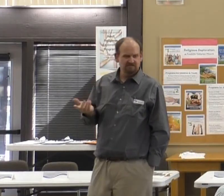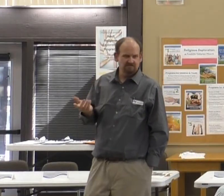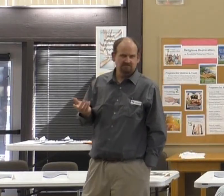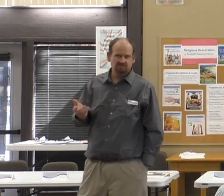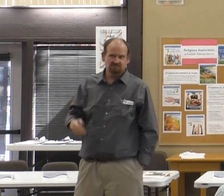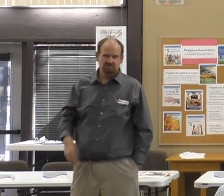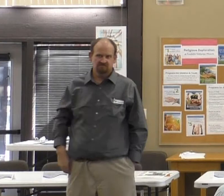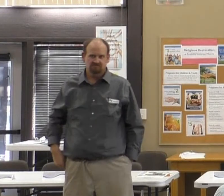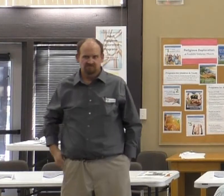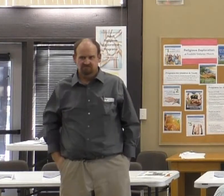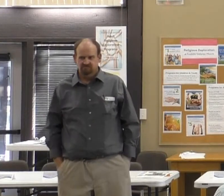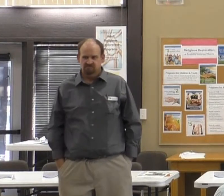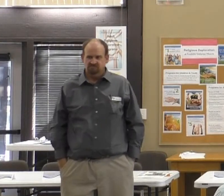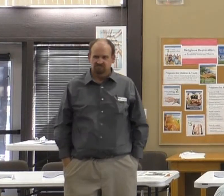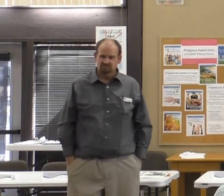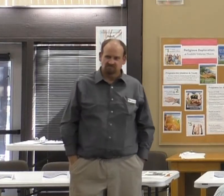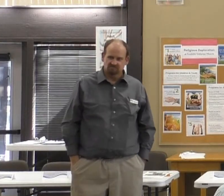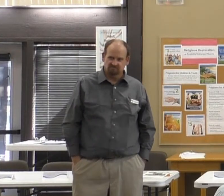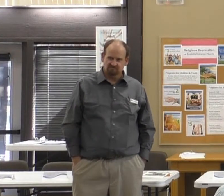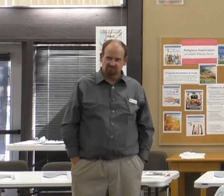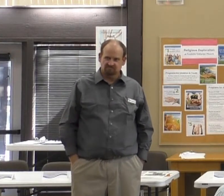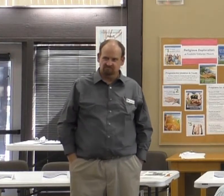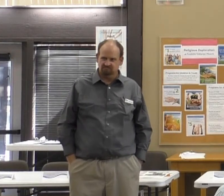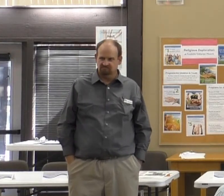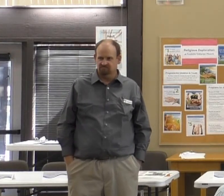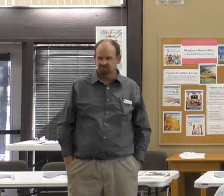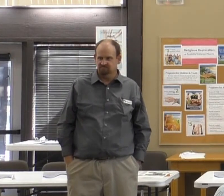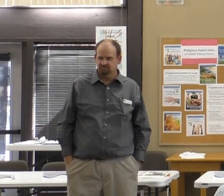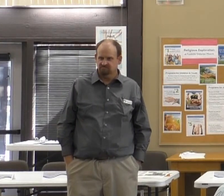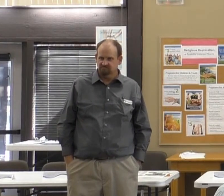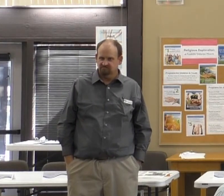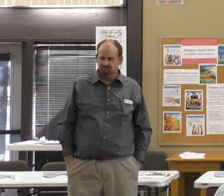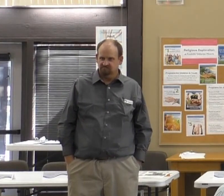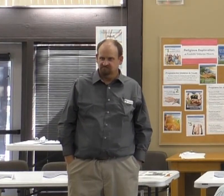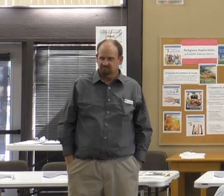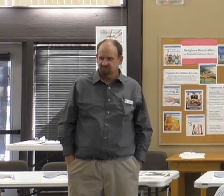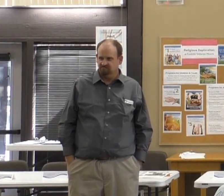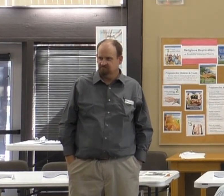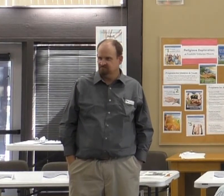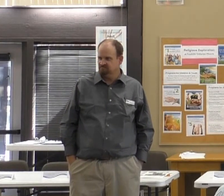So the majority. Now, do you have any questions right offhand for me?